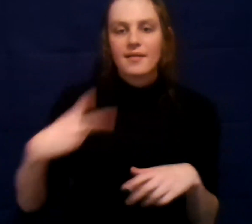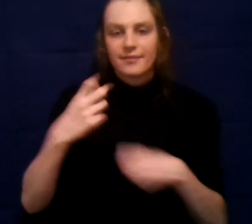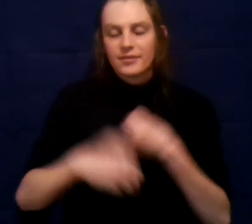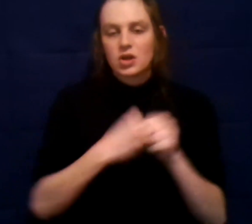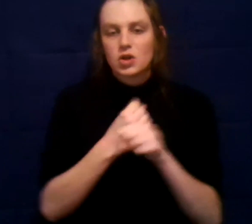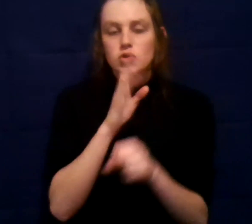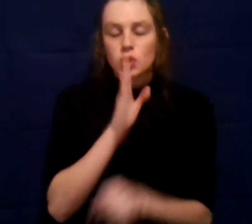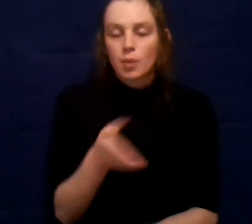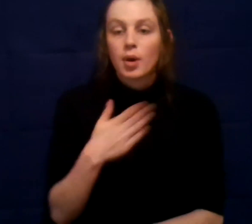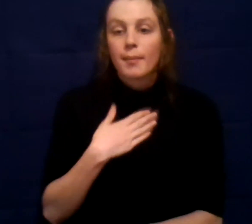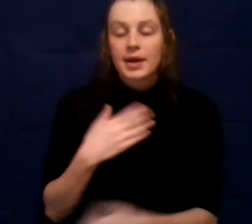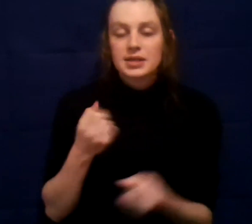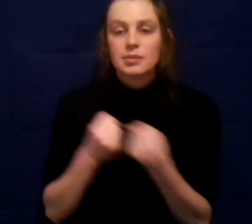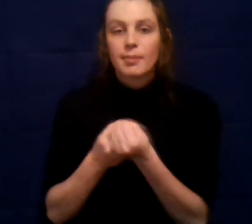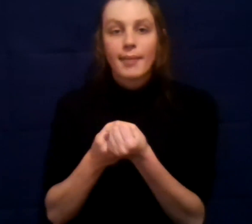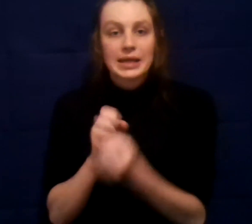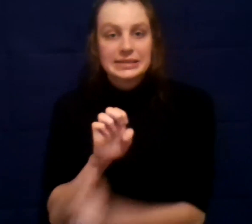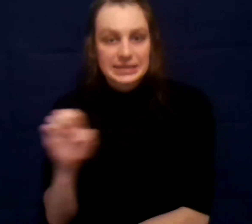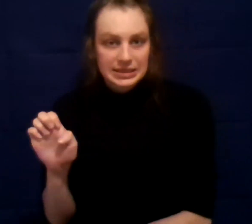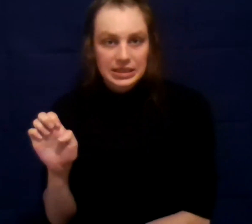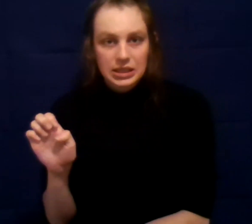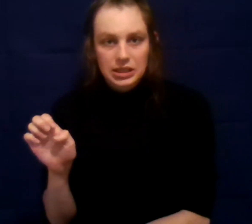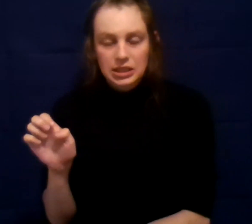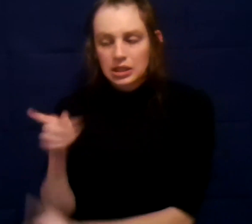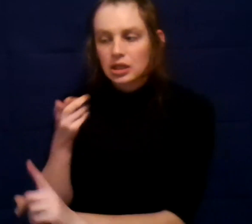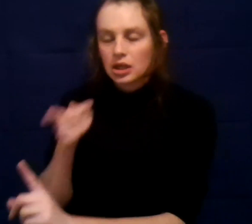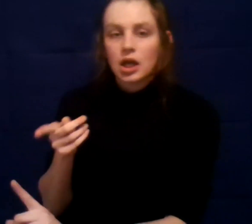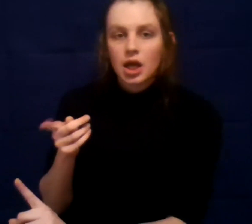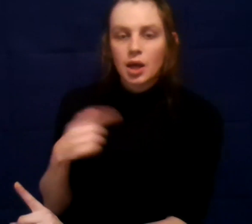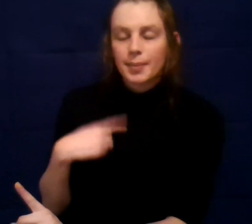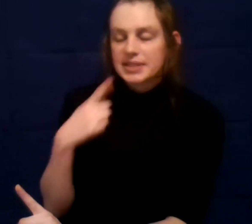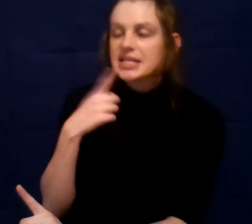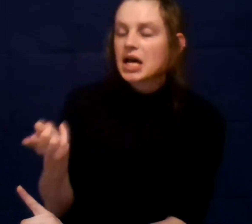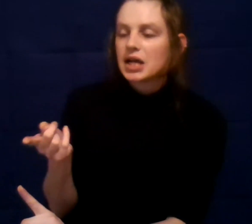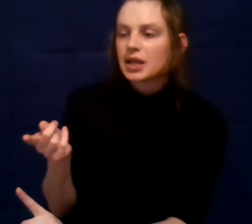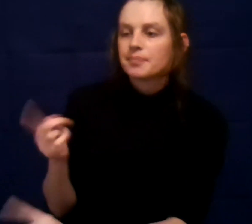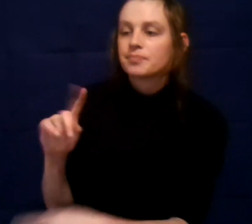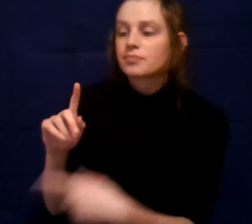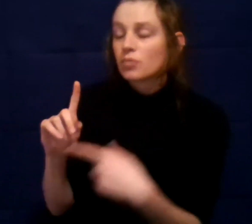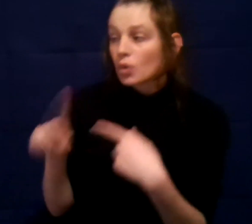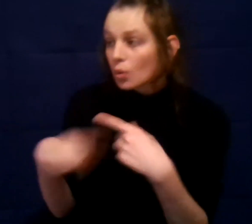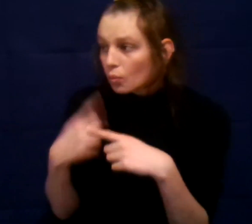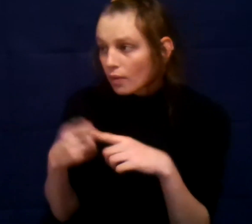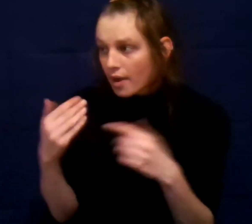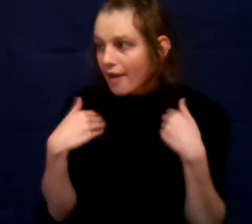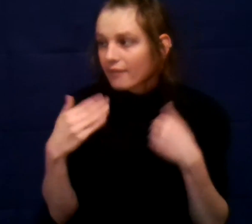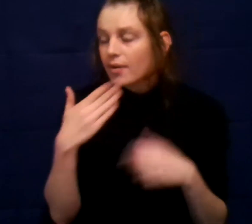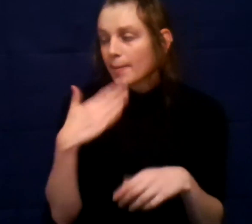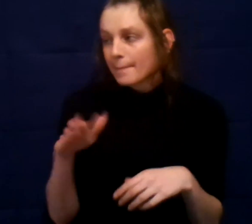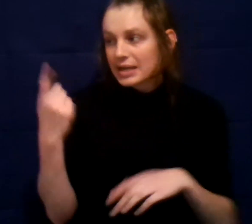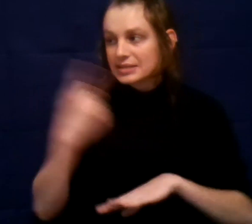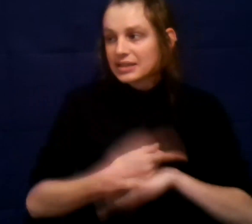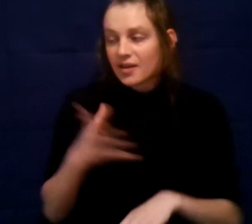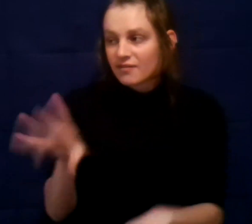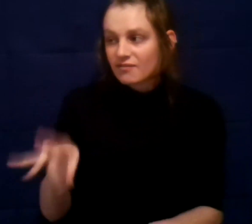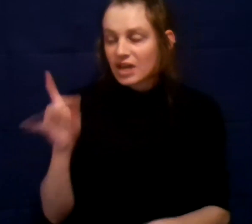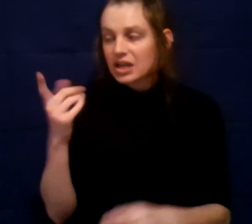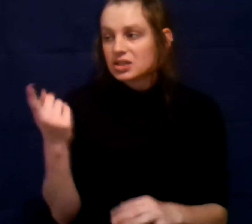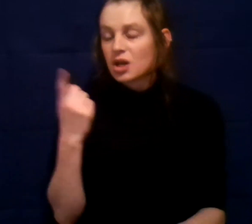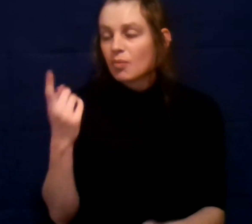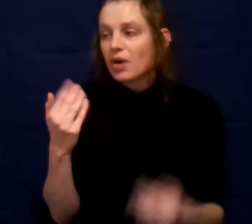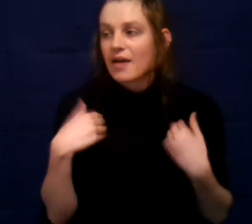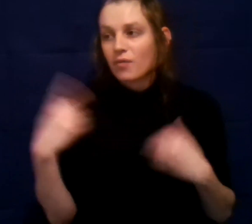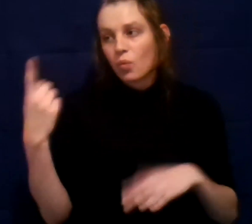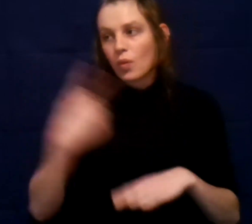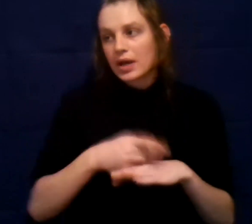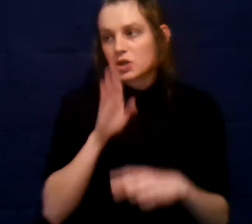sponsee, like, you know, when you're having those bad days, find somebody who has, you know, 1 day of sobriety. You have 2 days of sobriety,